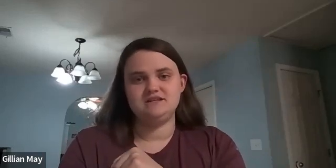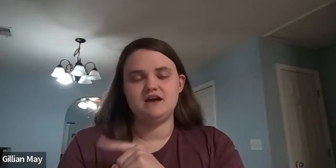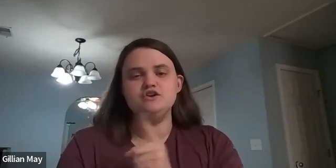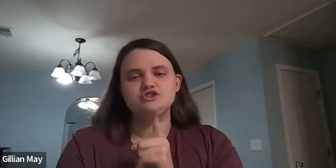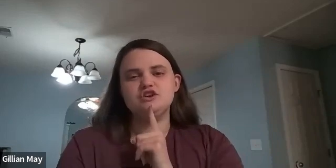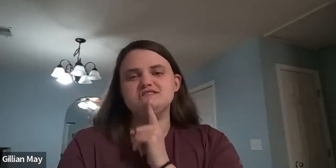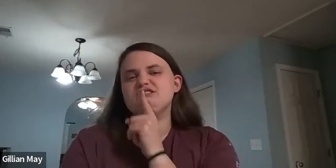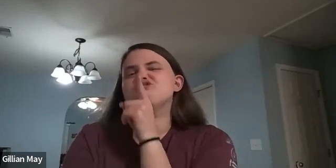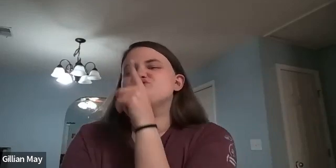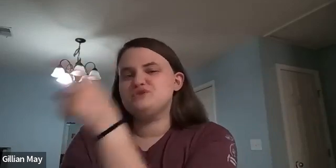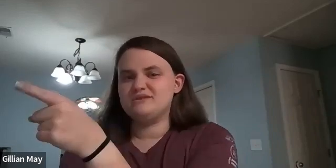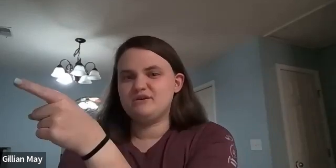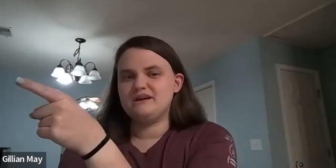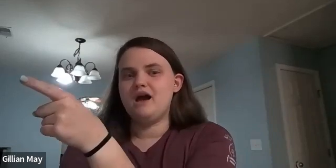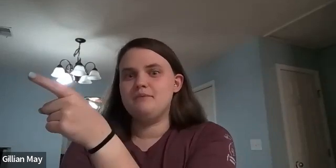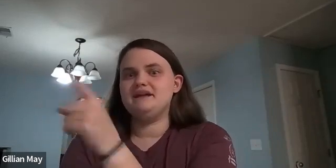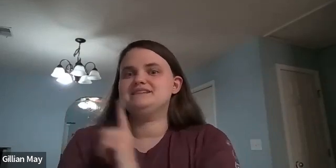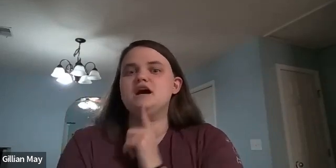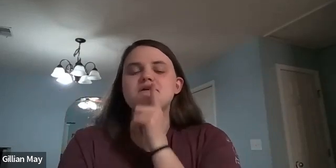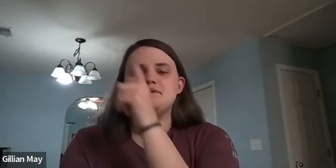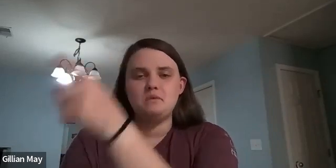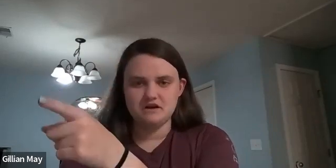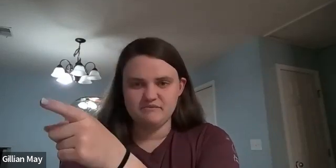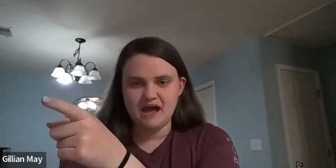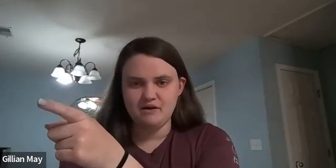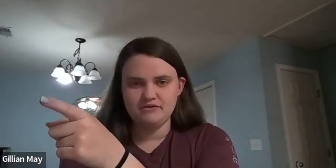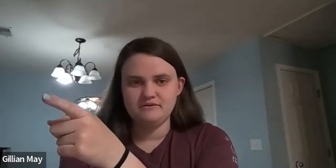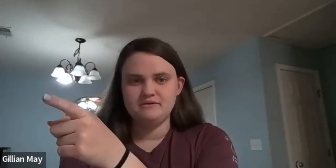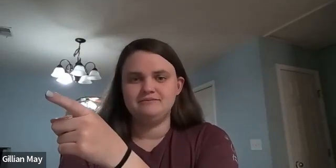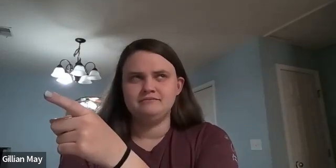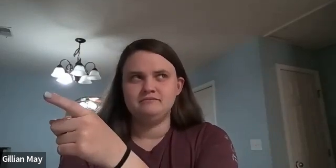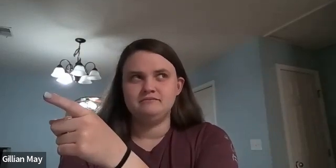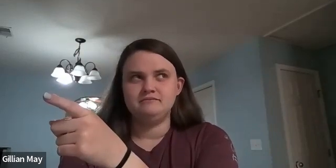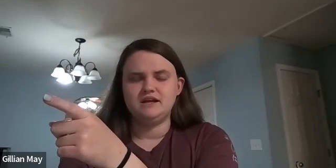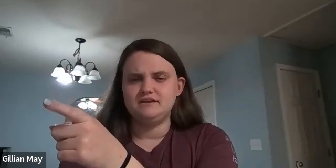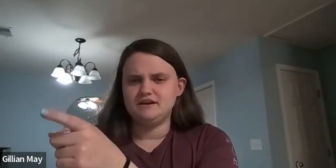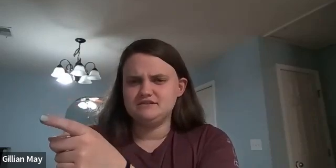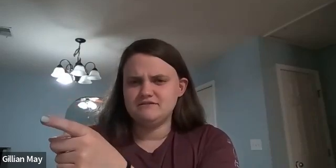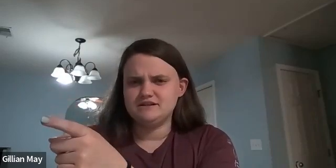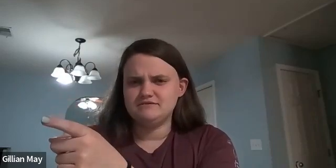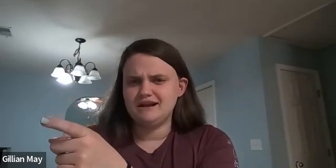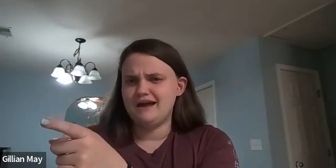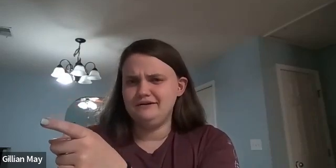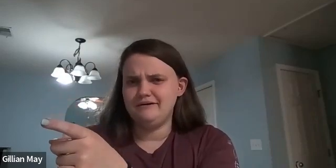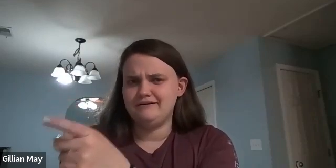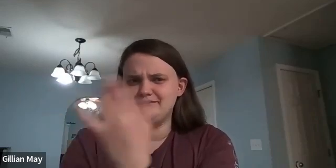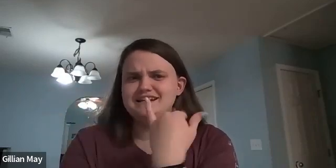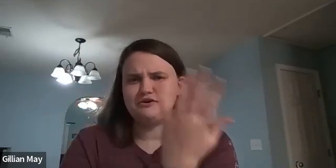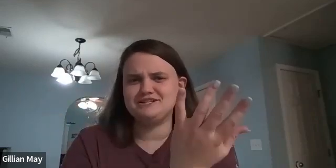Yeah. So you notice how like true is going up, like it's coming from the word of mouth. Yeah. I think I used that phrasing right. Yeah. I don't know. I'm sitting here questioning